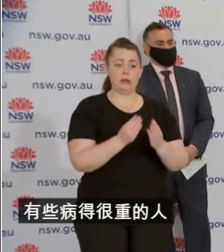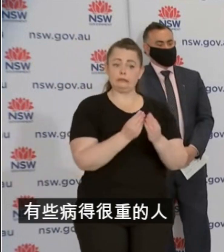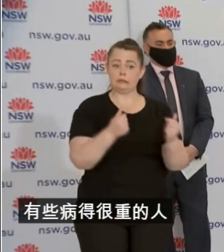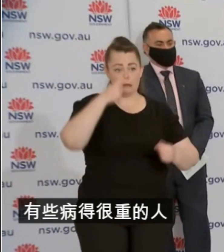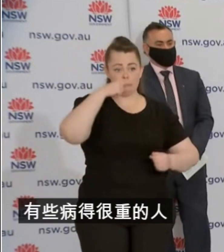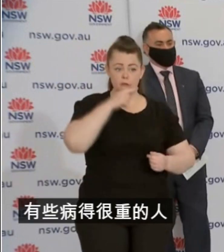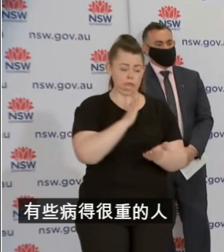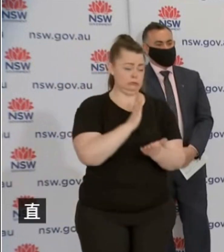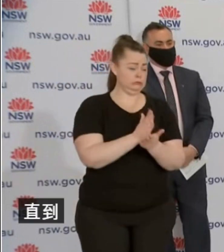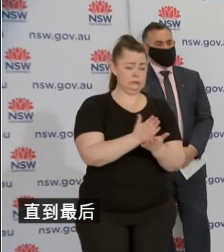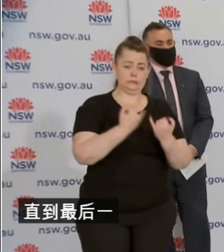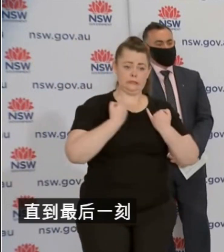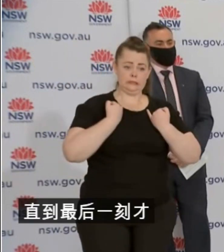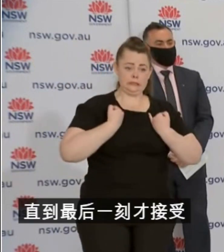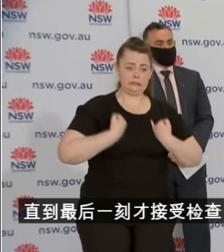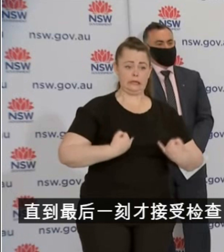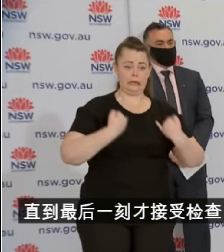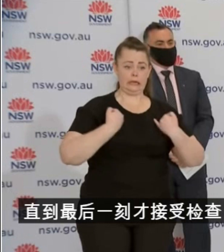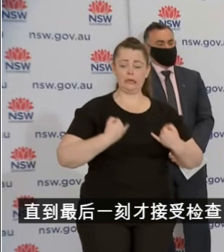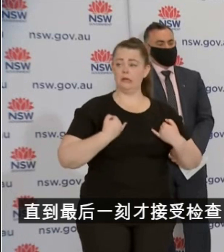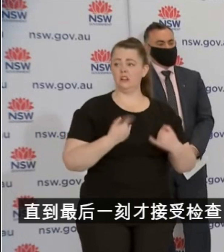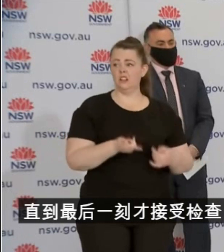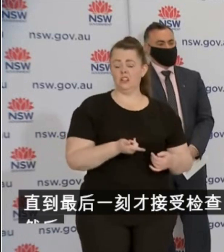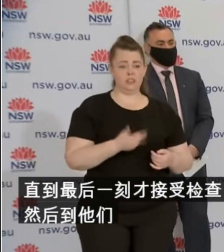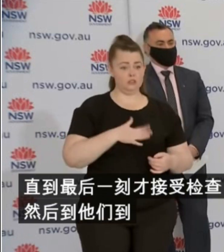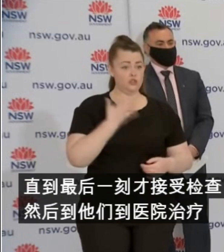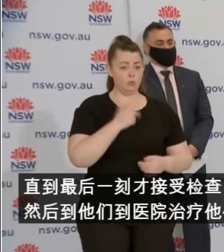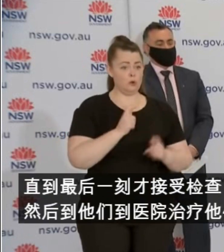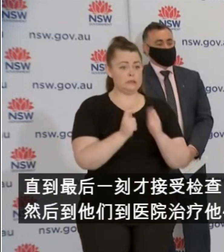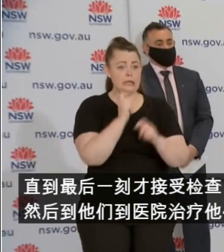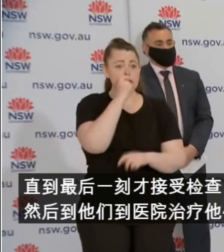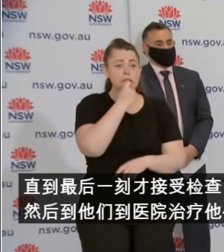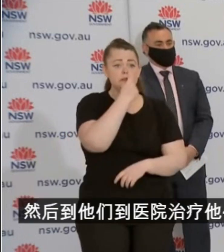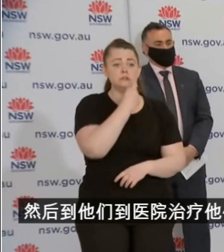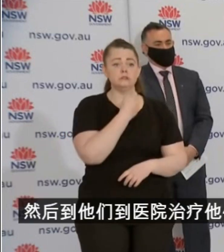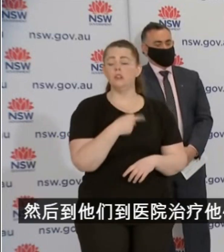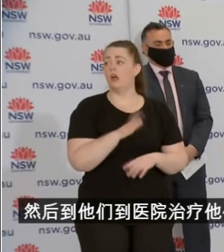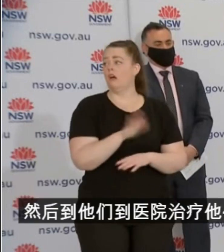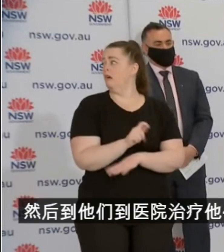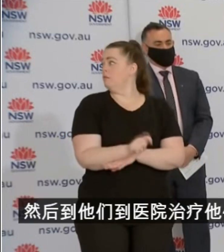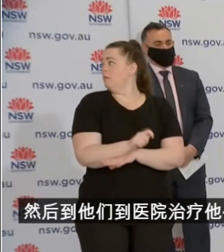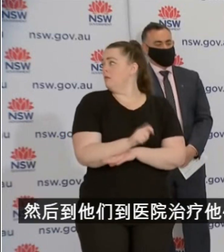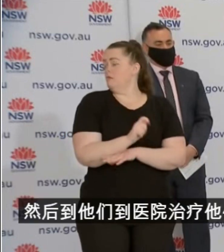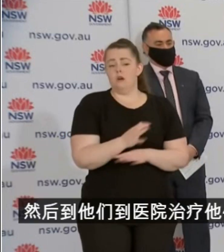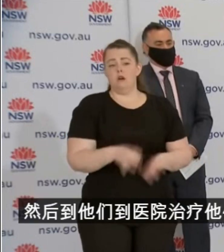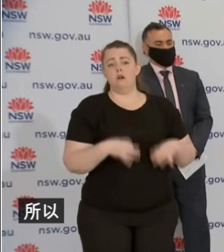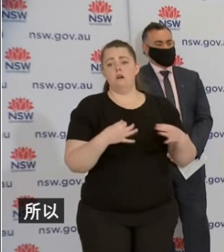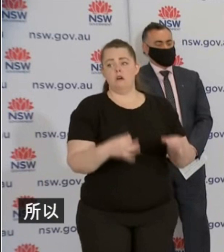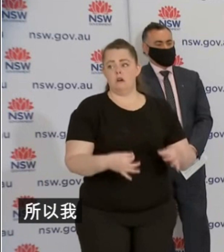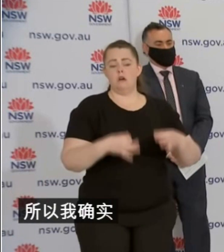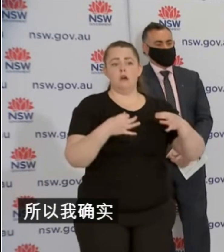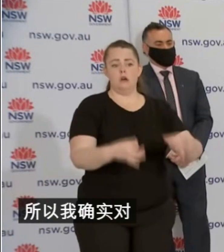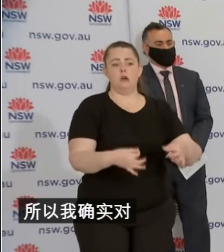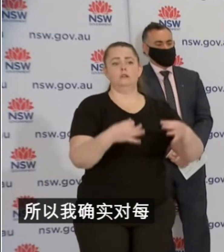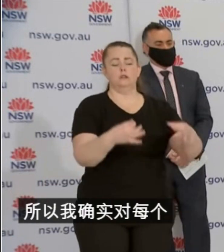getting a test until right the last minute. And then it's almost too late by the time they get to hospital to treat them.